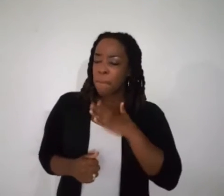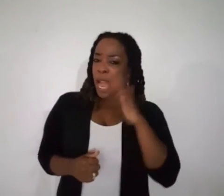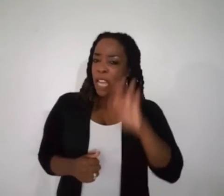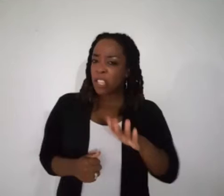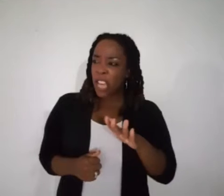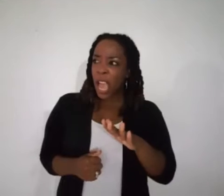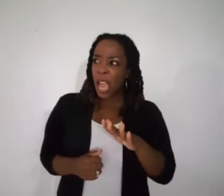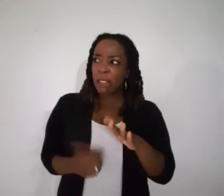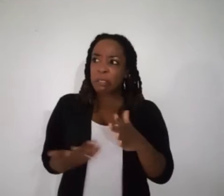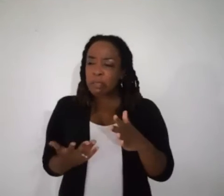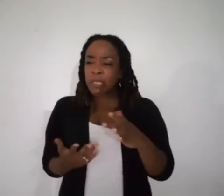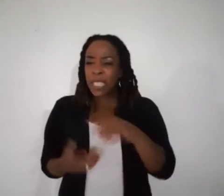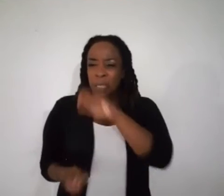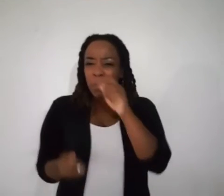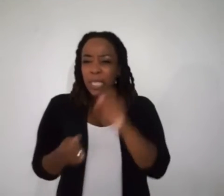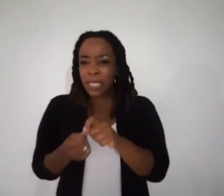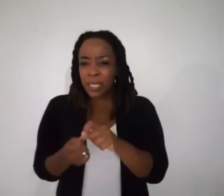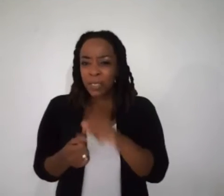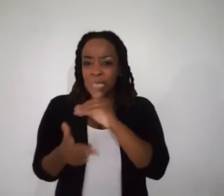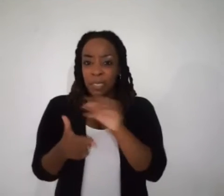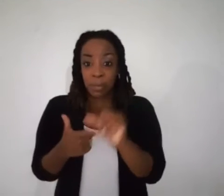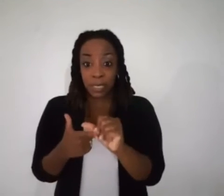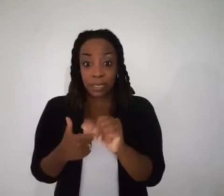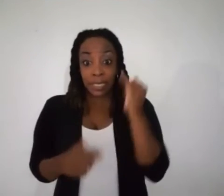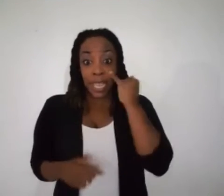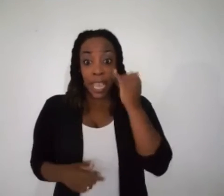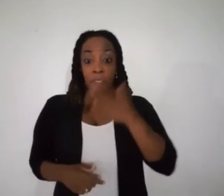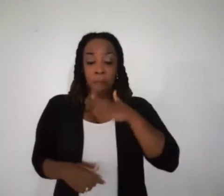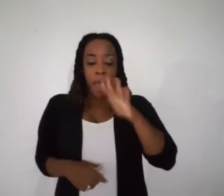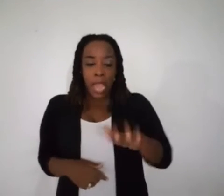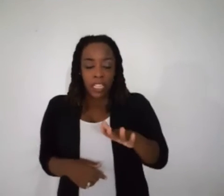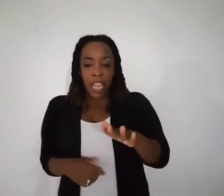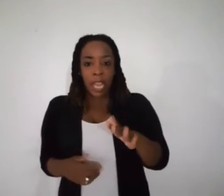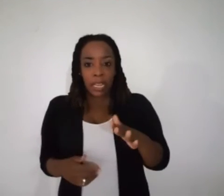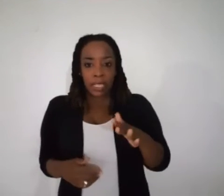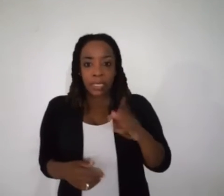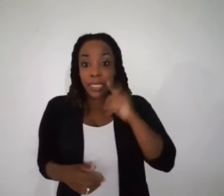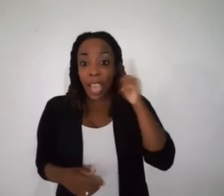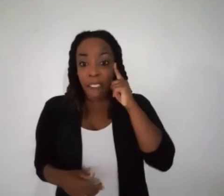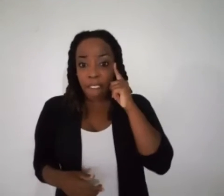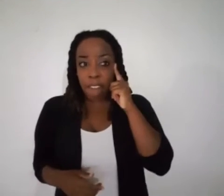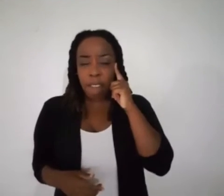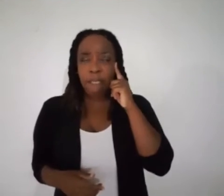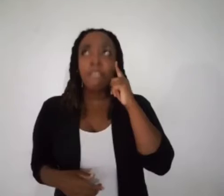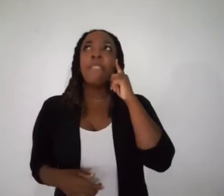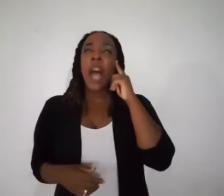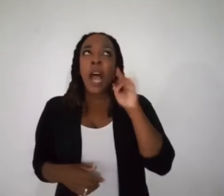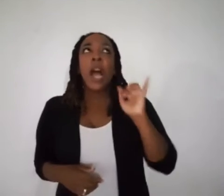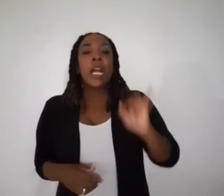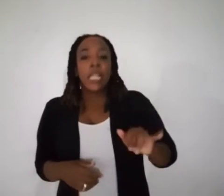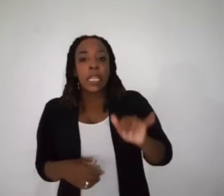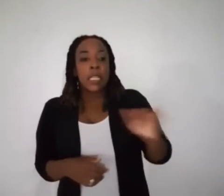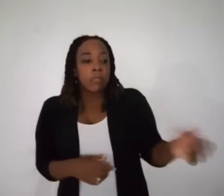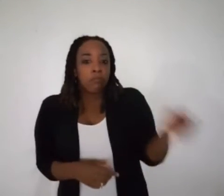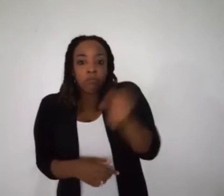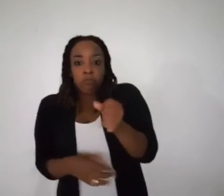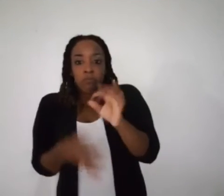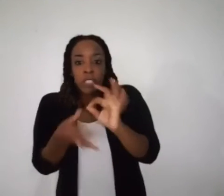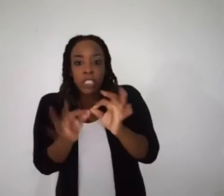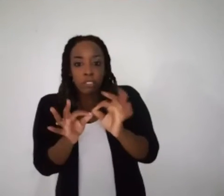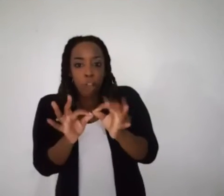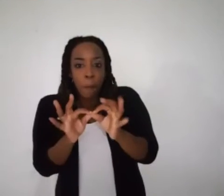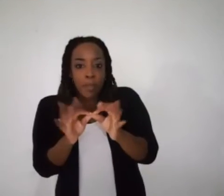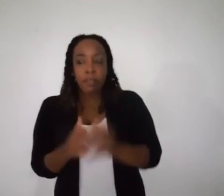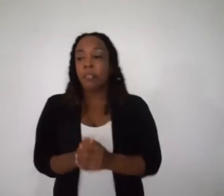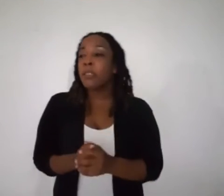impaired, then you're going to need sign language interpretation. If your child is vision impaired, then you might